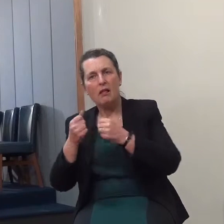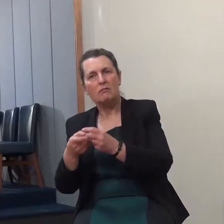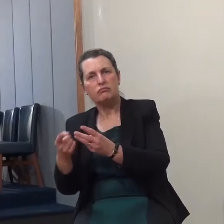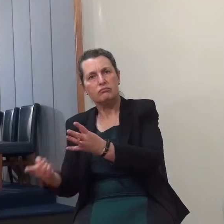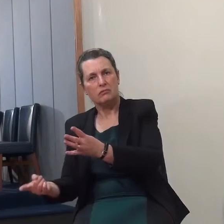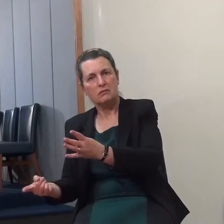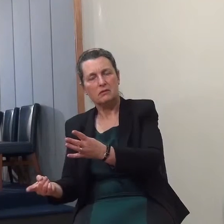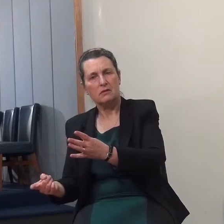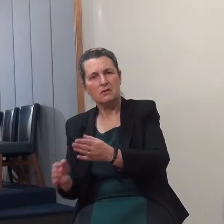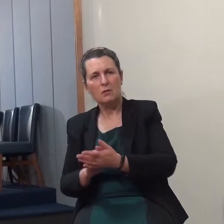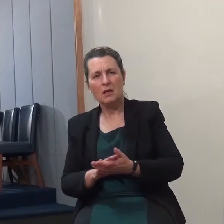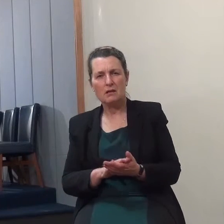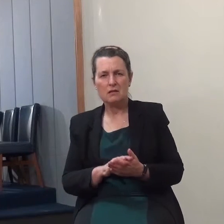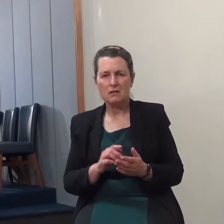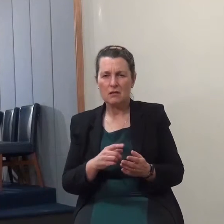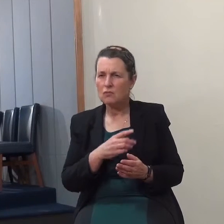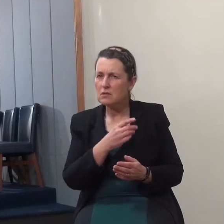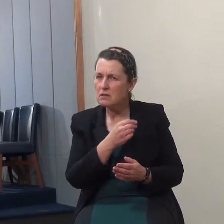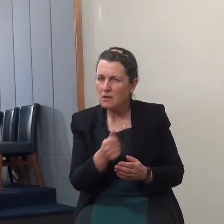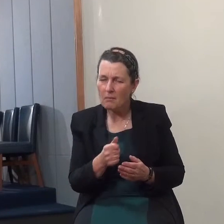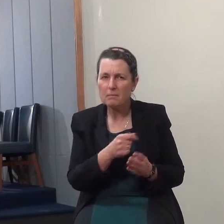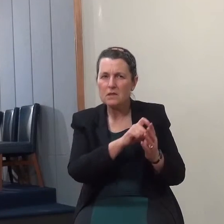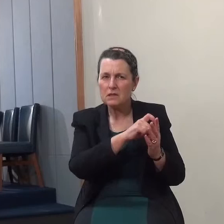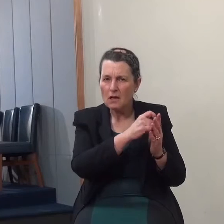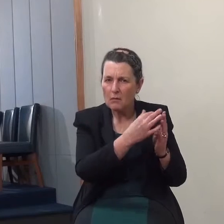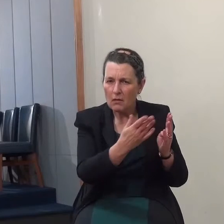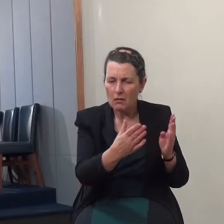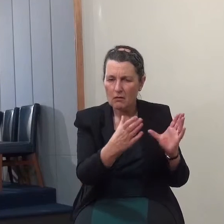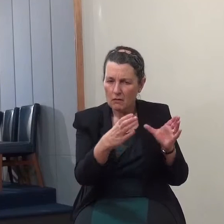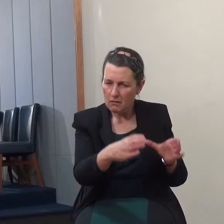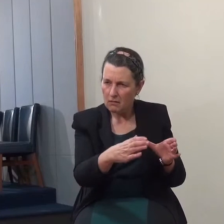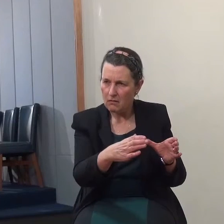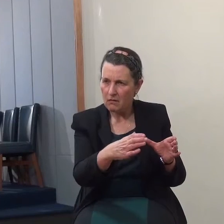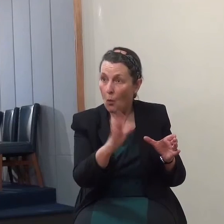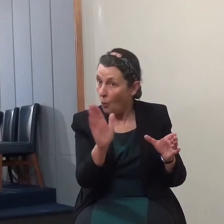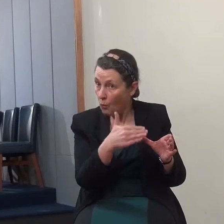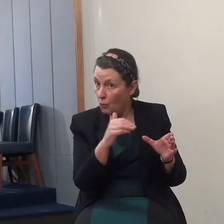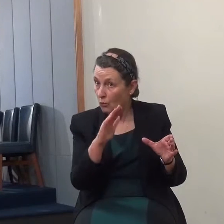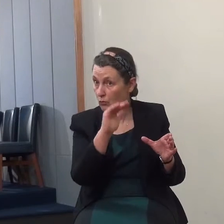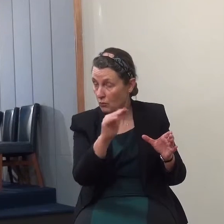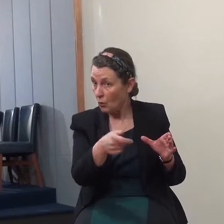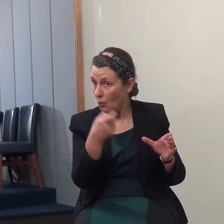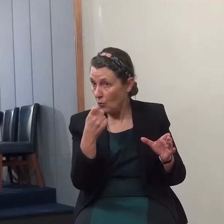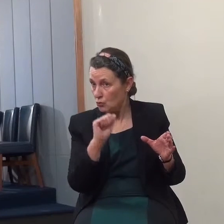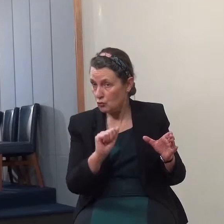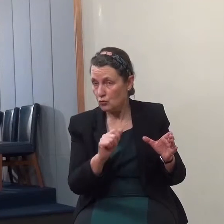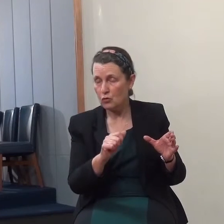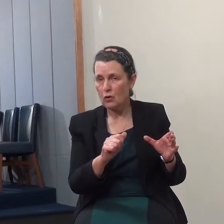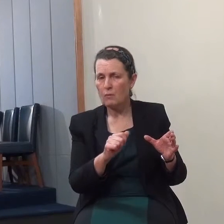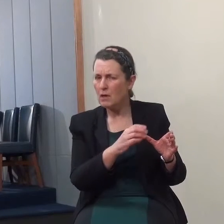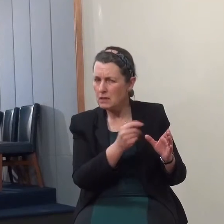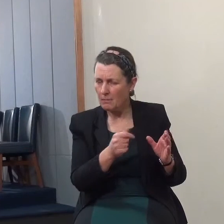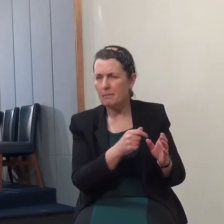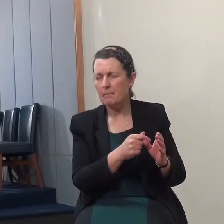permanent, not fully made up yet, are astonished. Galilean working men, and they're